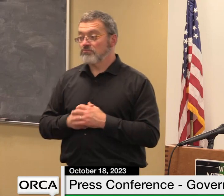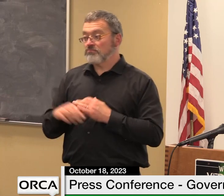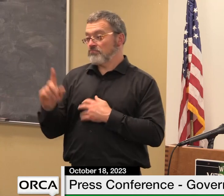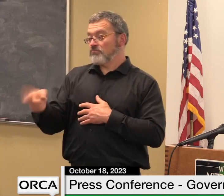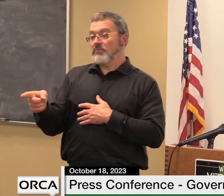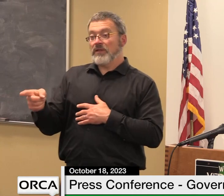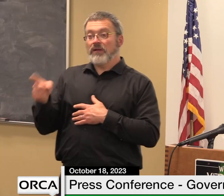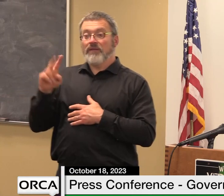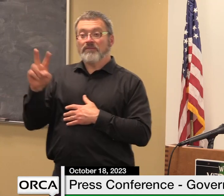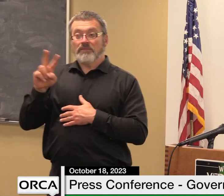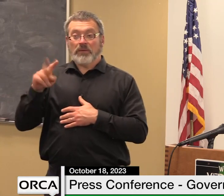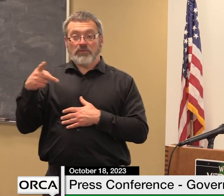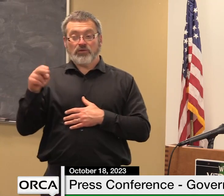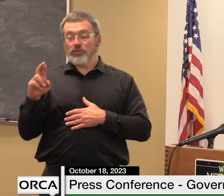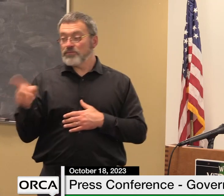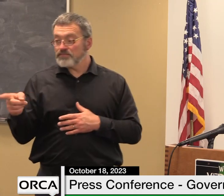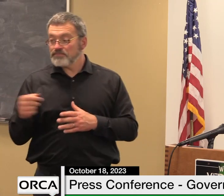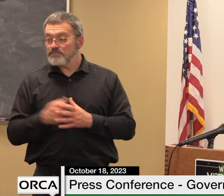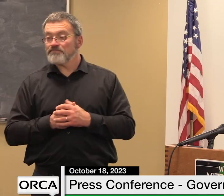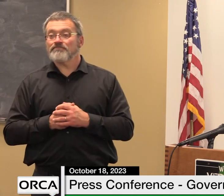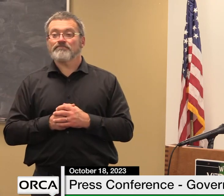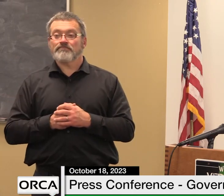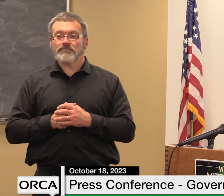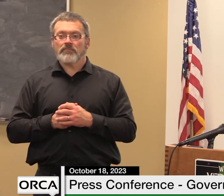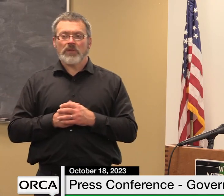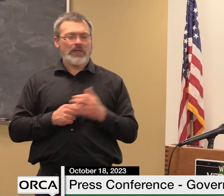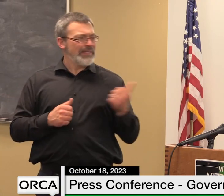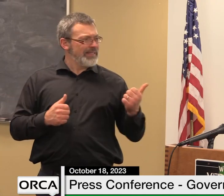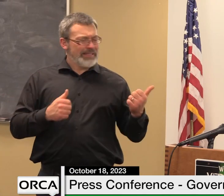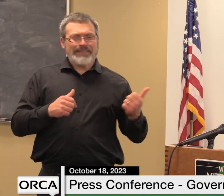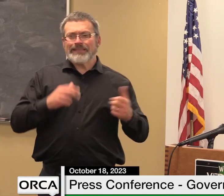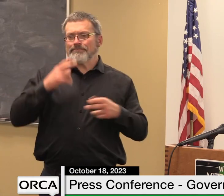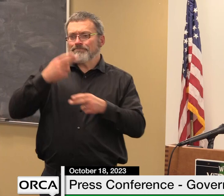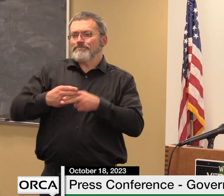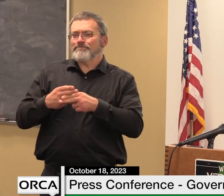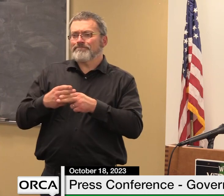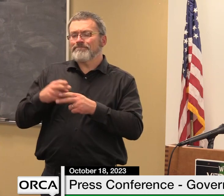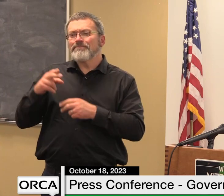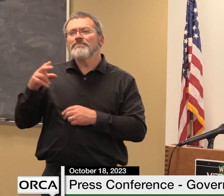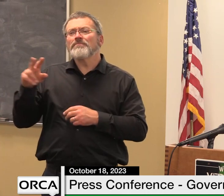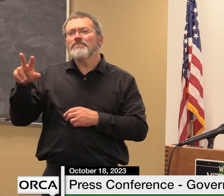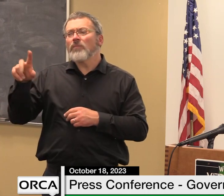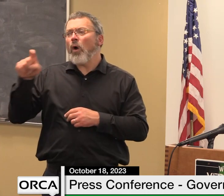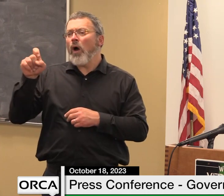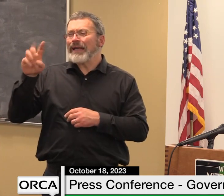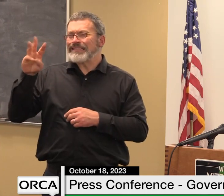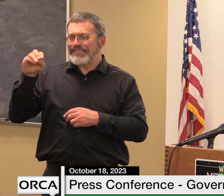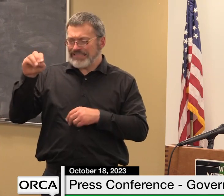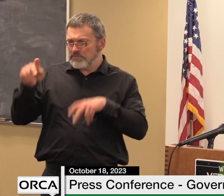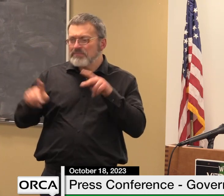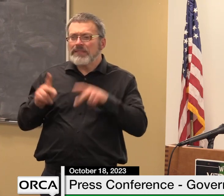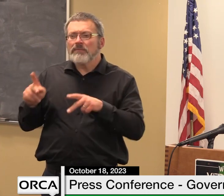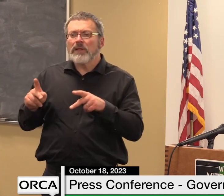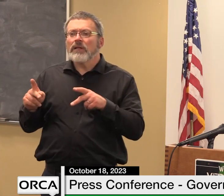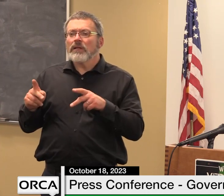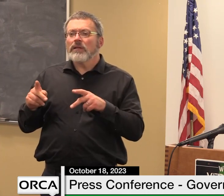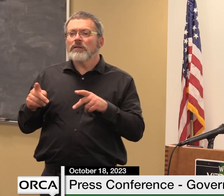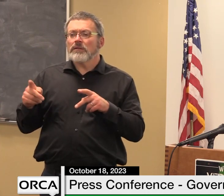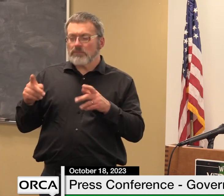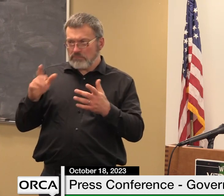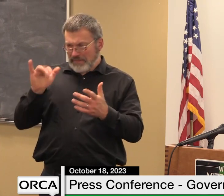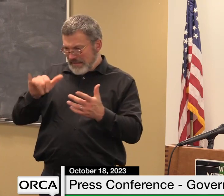Governor, you mentioned, I think there are like 160 people who have not been contacted with the heating